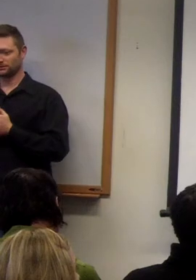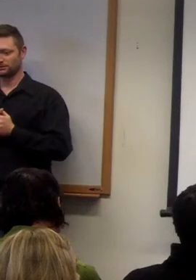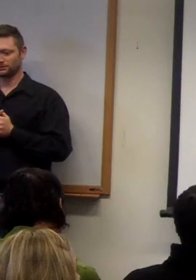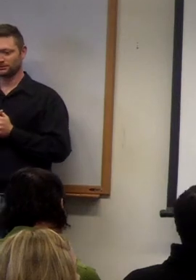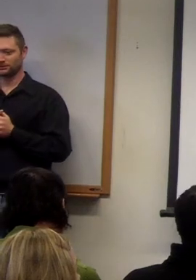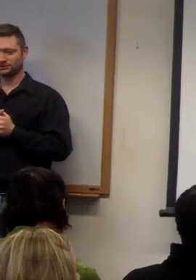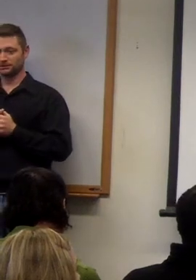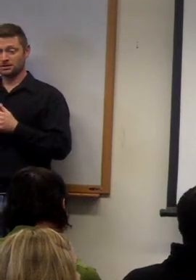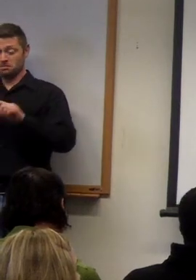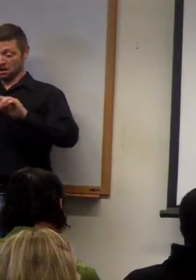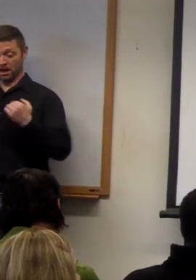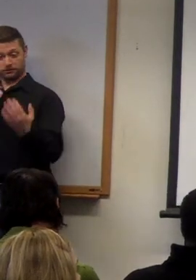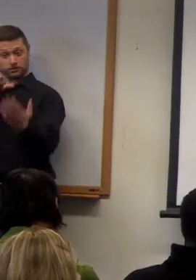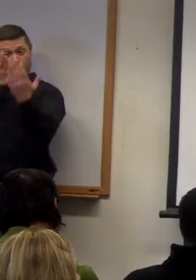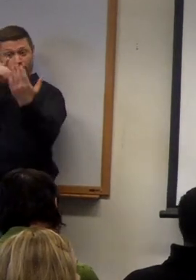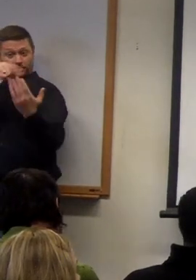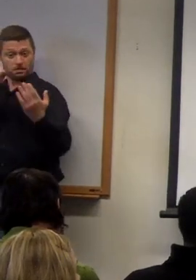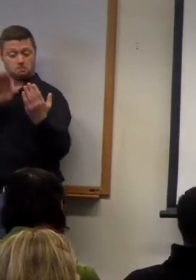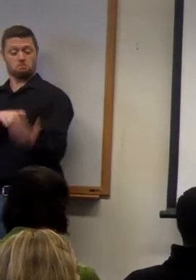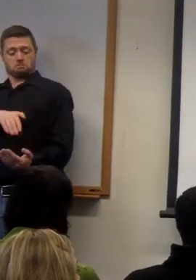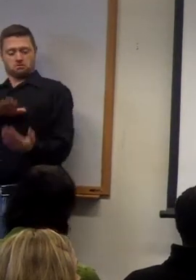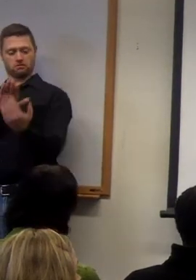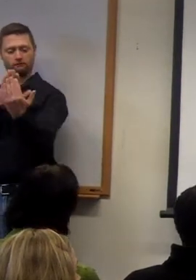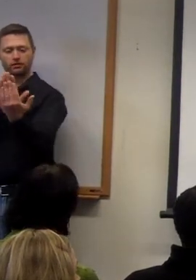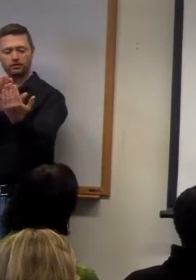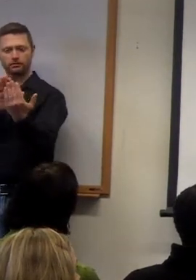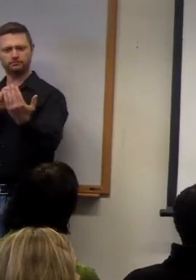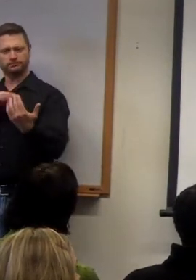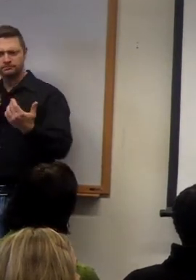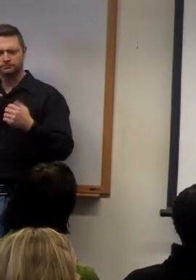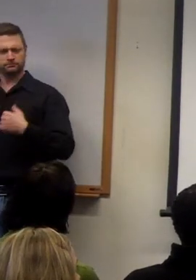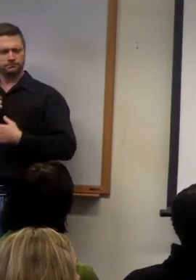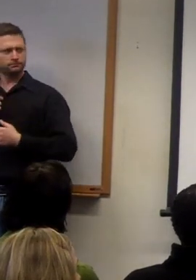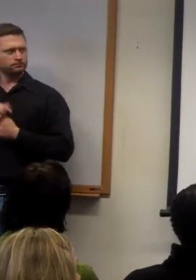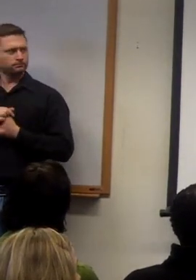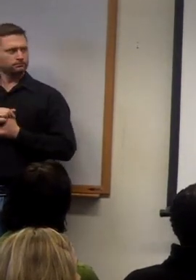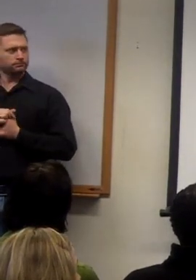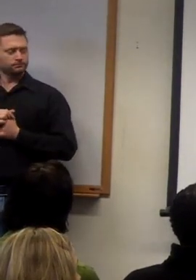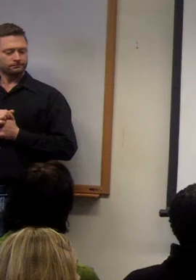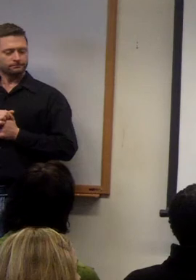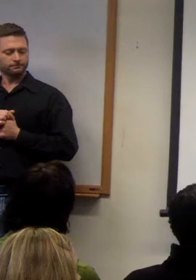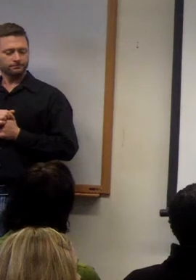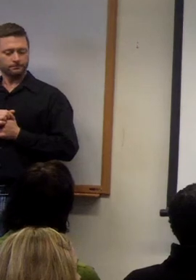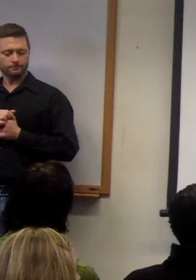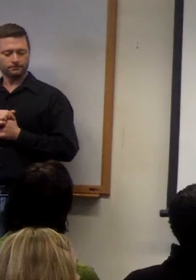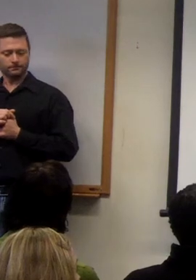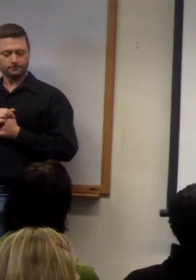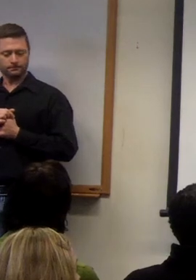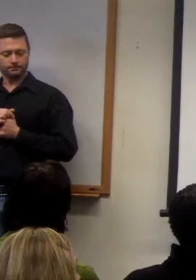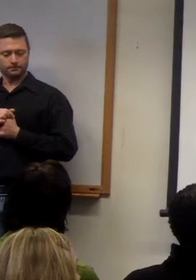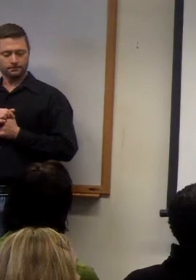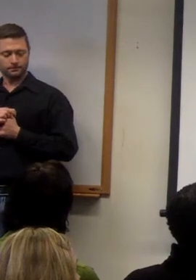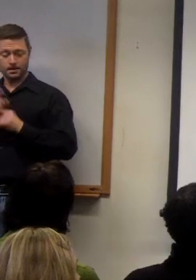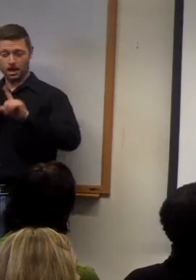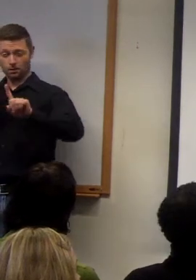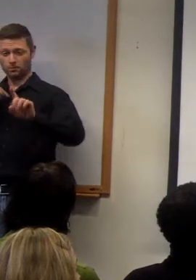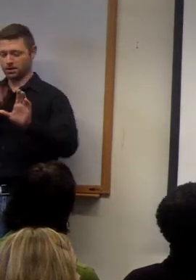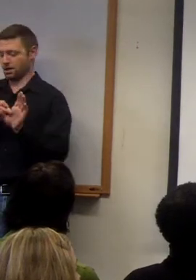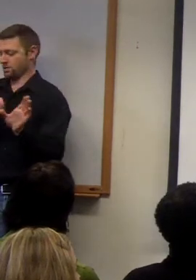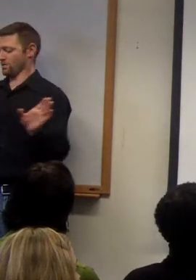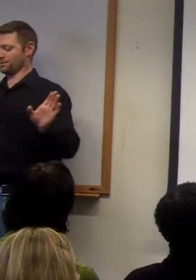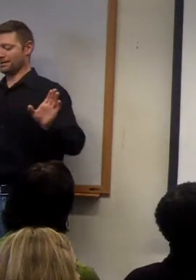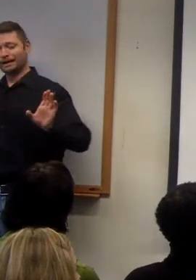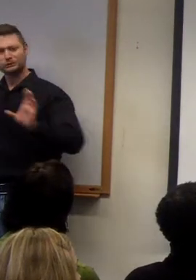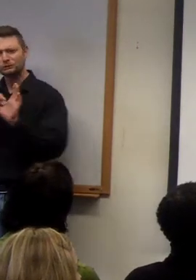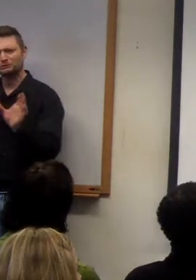pushed back. I pushed back before I quit. I pushed back, and it got to a point where I quit. And then about a month later, I came